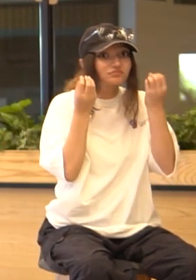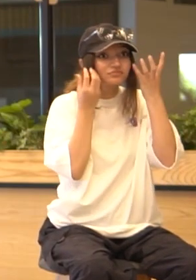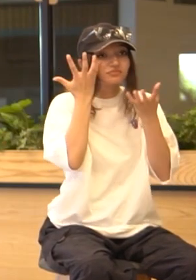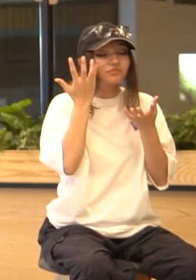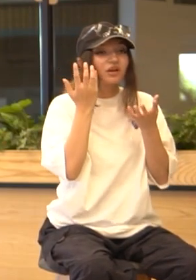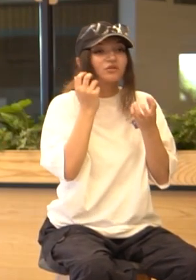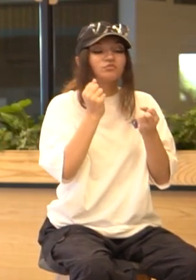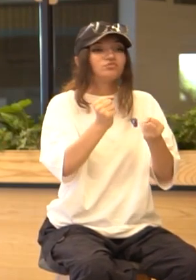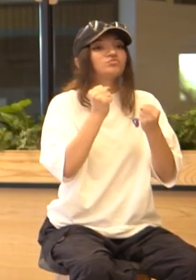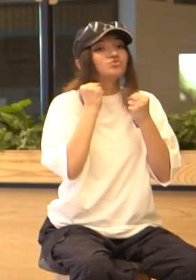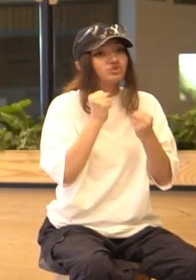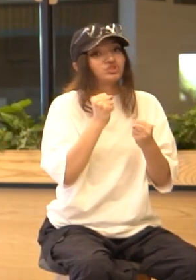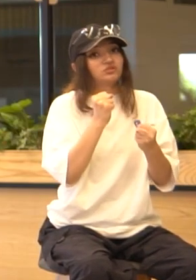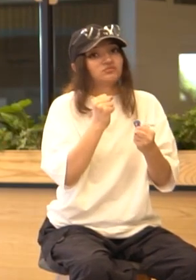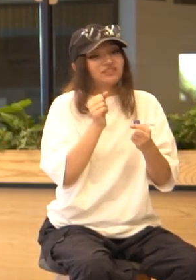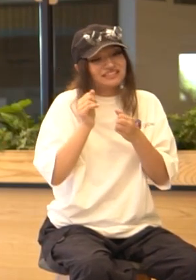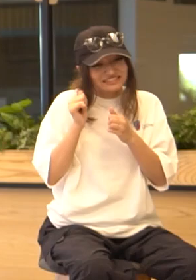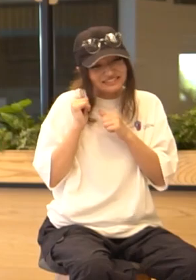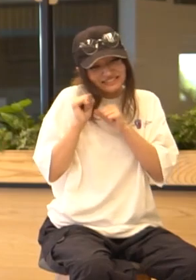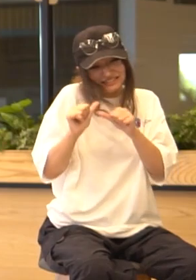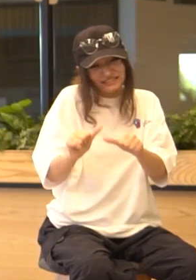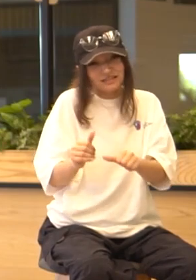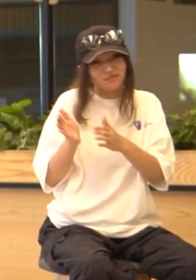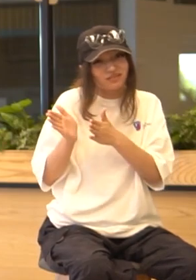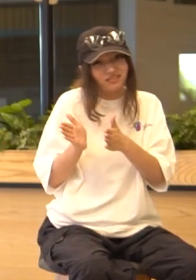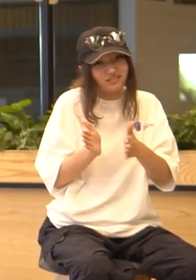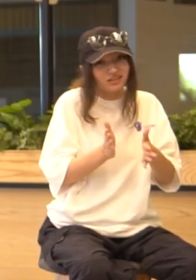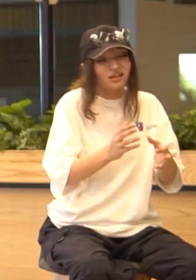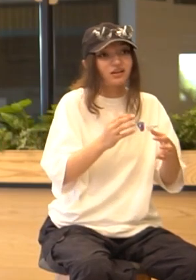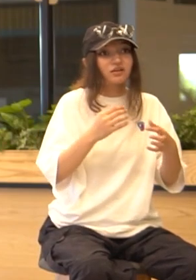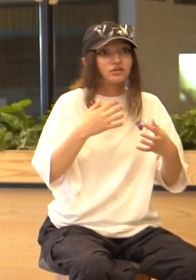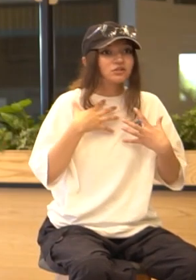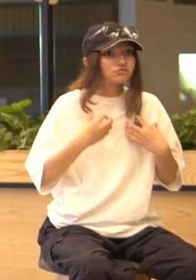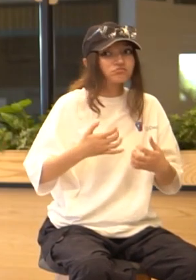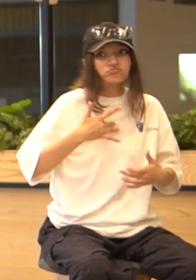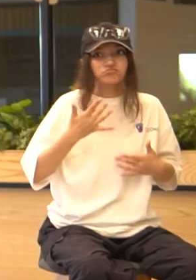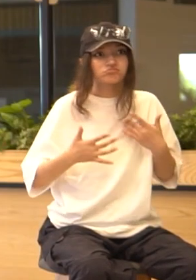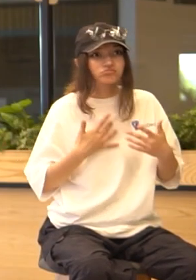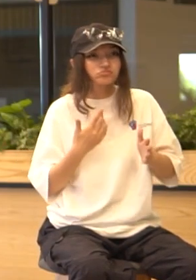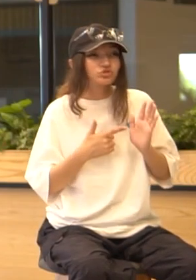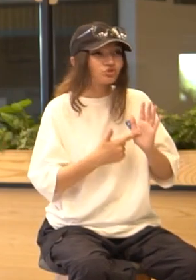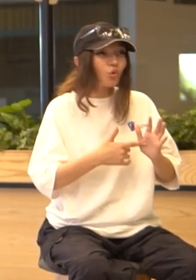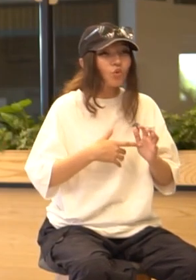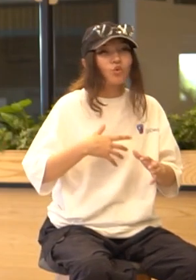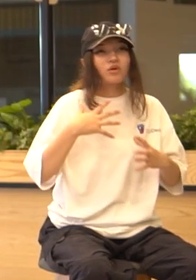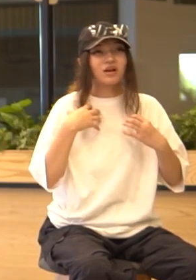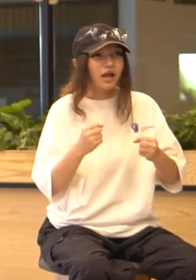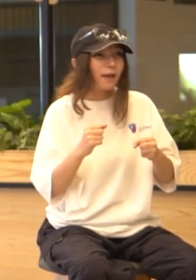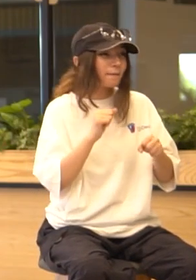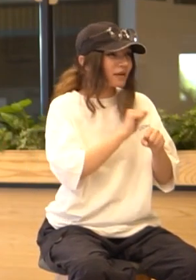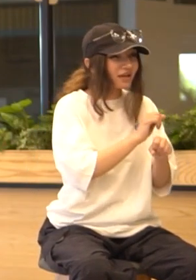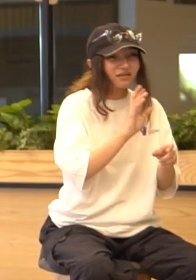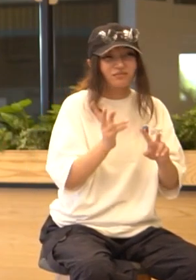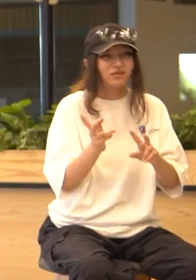difficult to maintain that level of energy throughout, especially if you have like a full-time job and then you are doing like some side work.